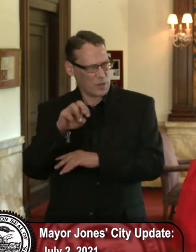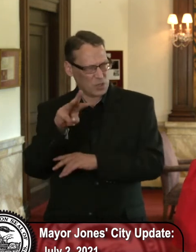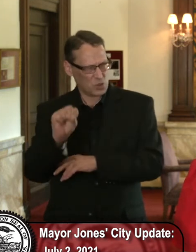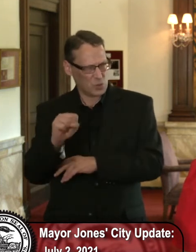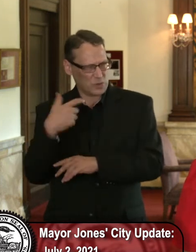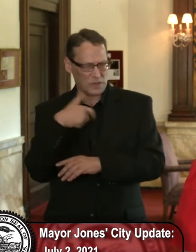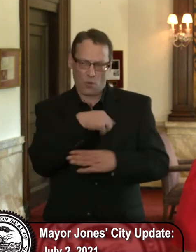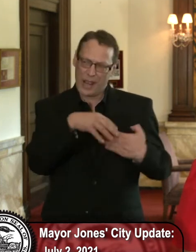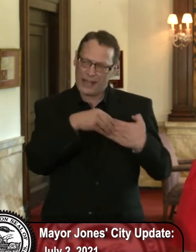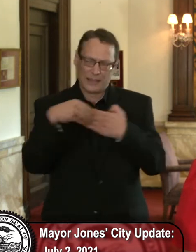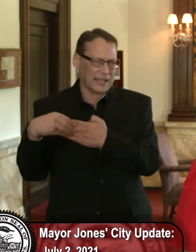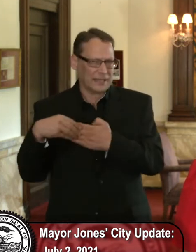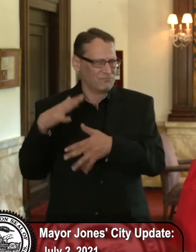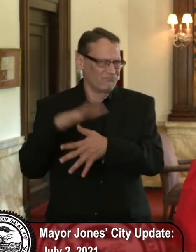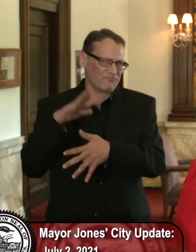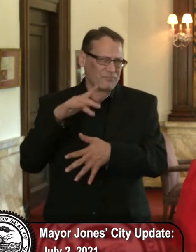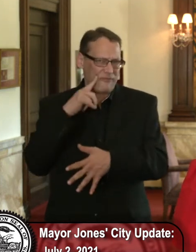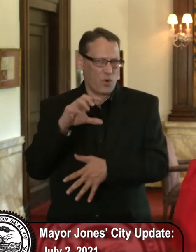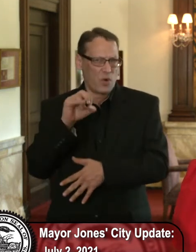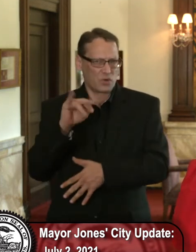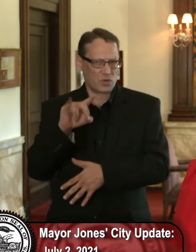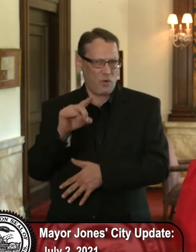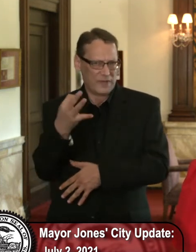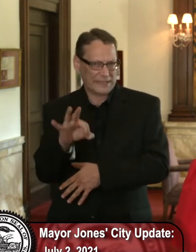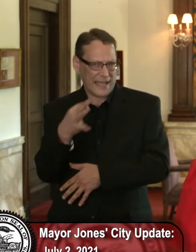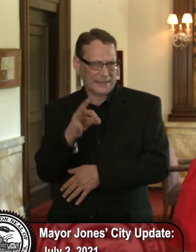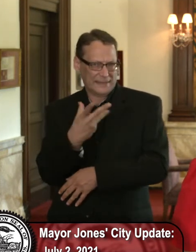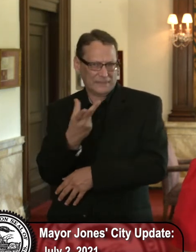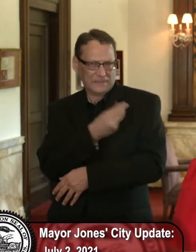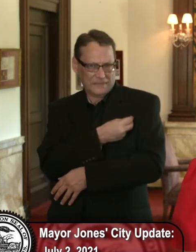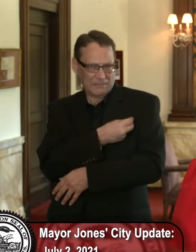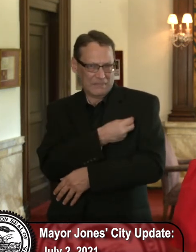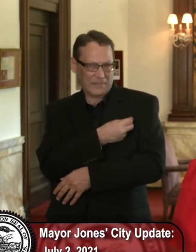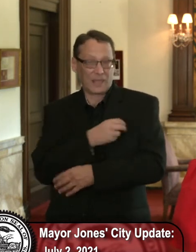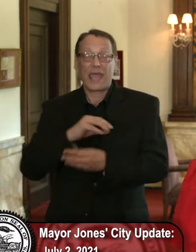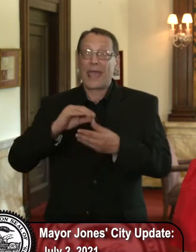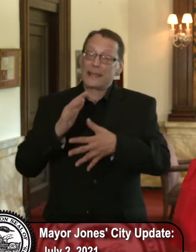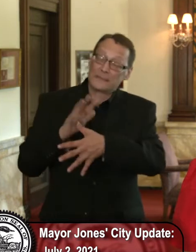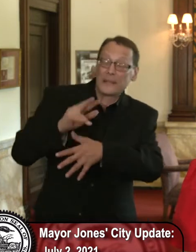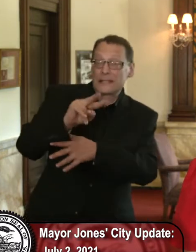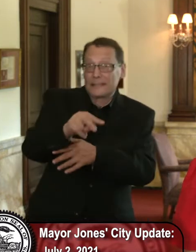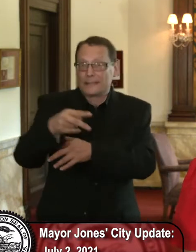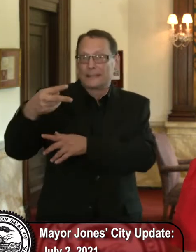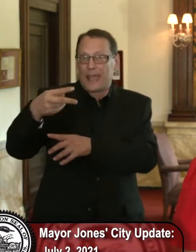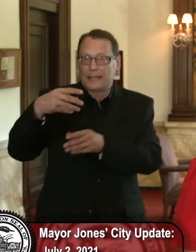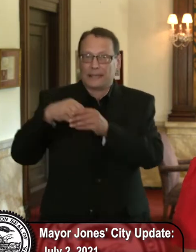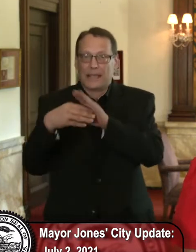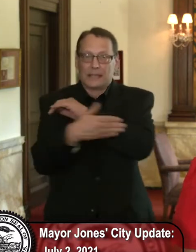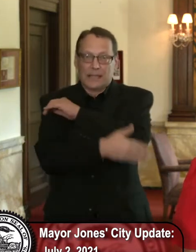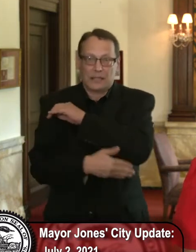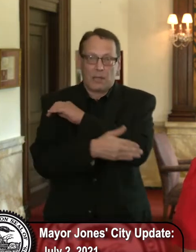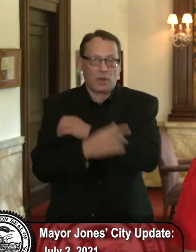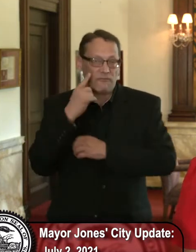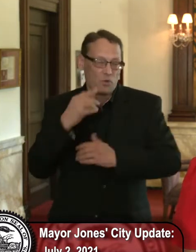country in new COVID-19 infections over the past few weeks and is currently number 2 in the country for new infections